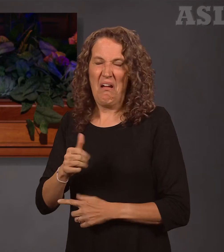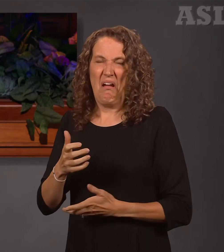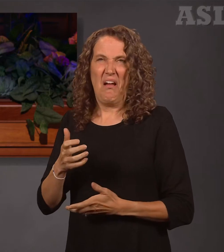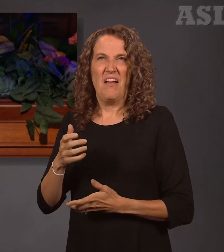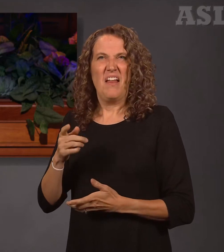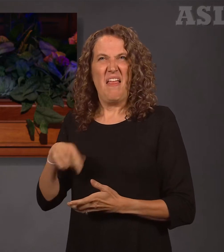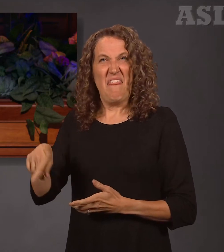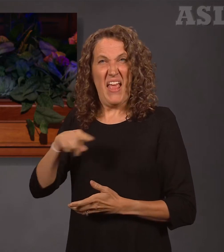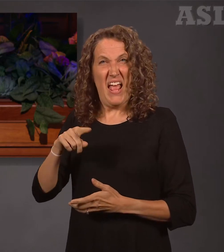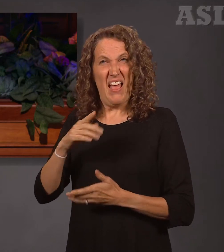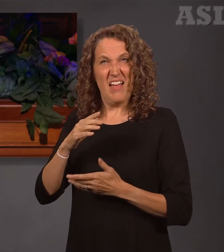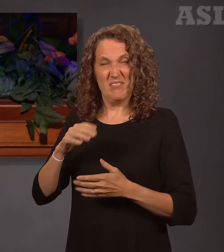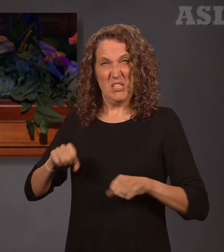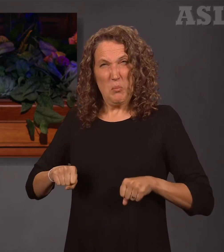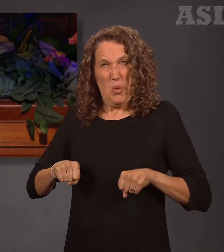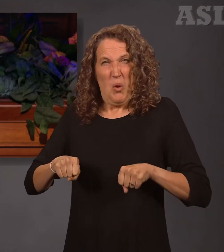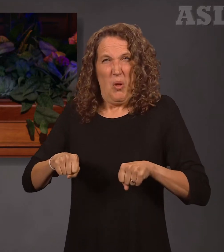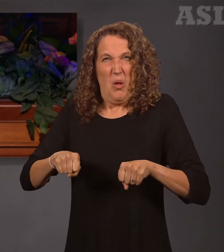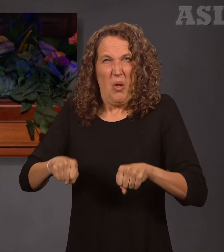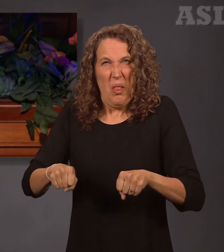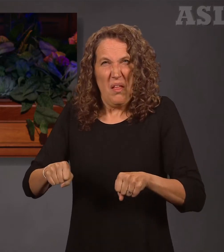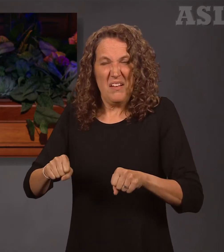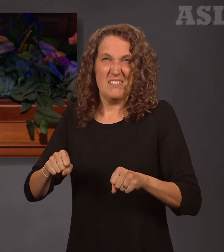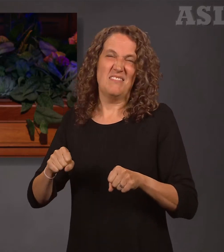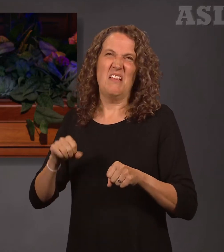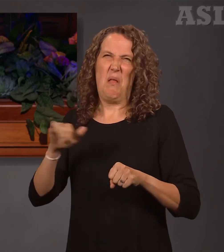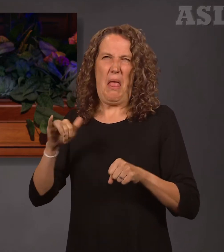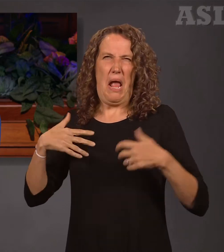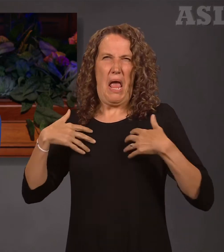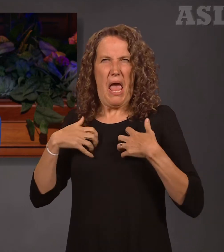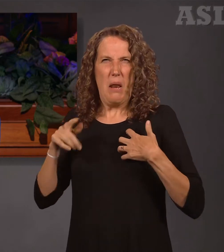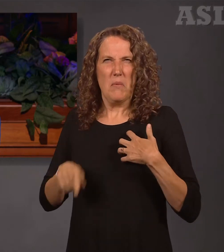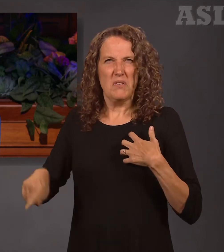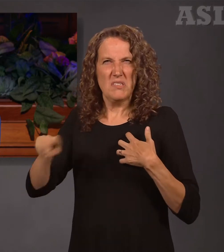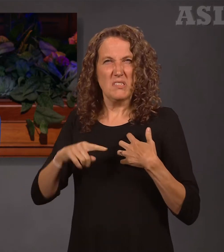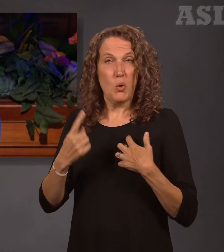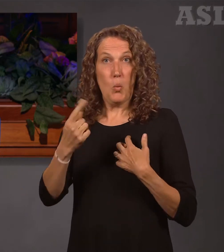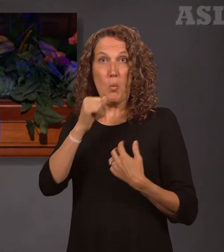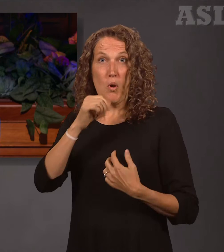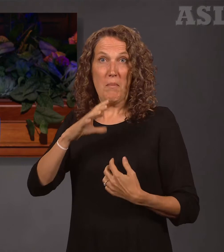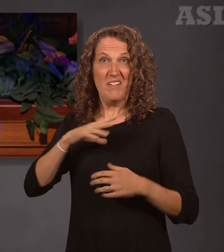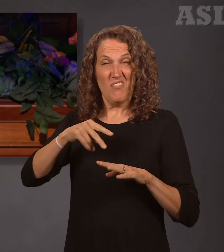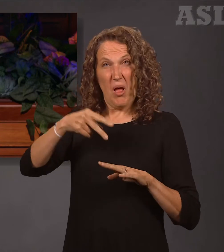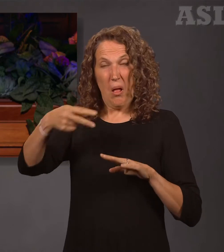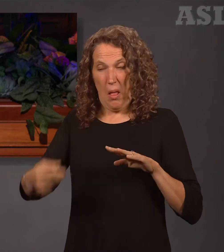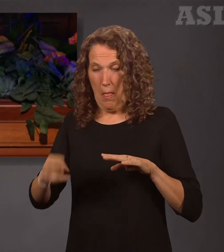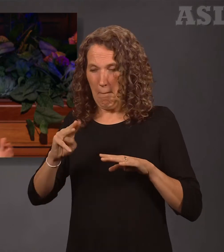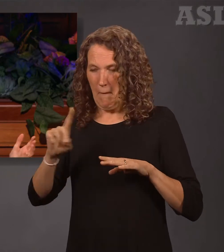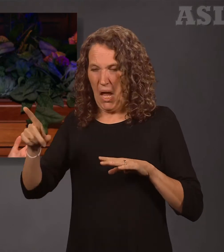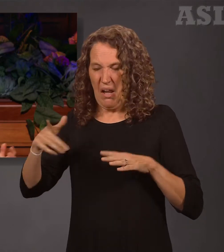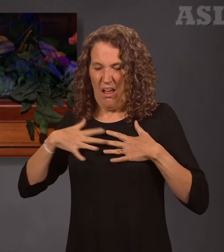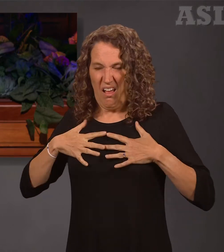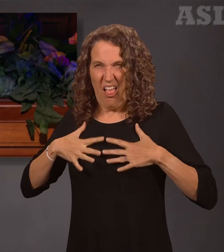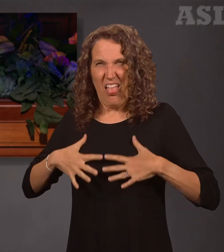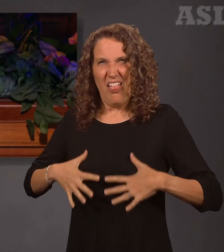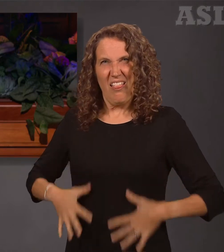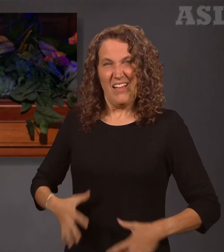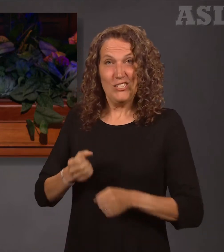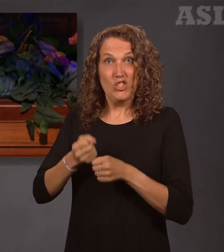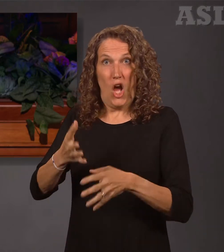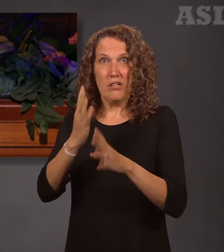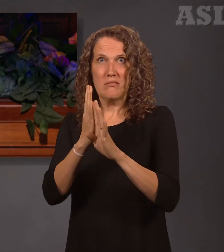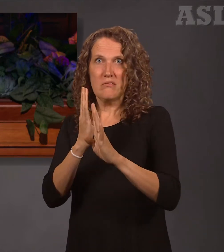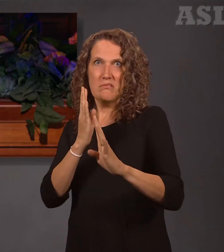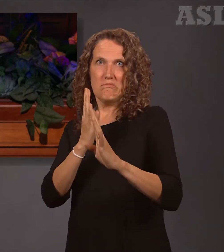dragging hand Parts like beasts one woman tumbled down in this black mud which caused a slight halt in the